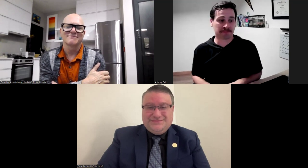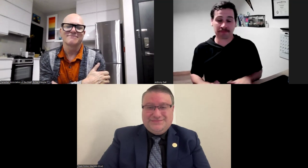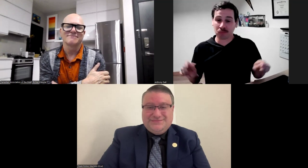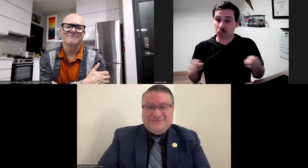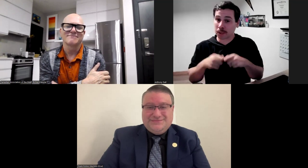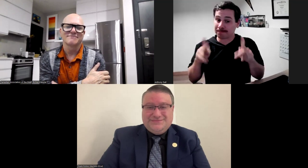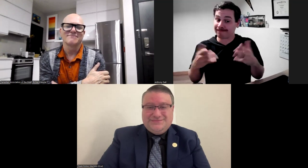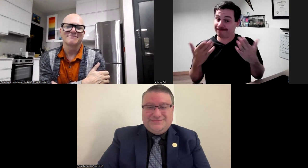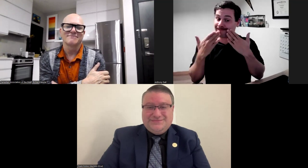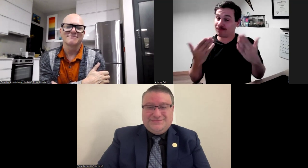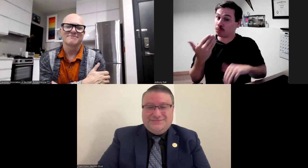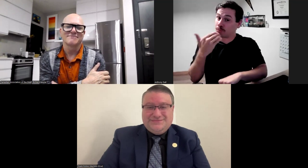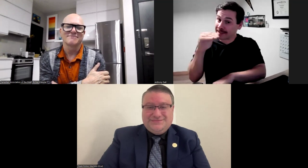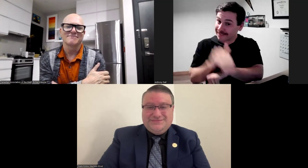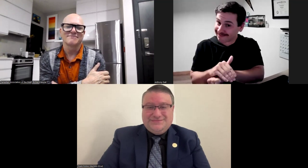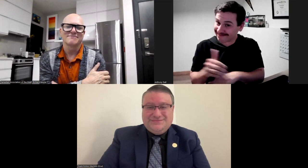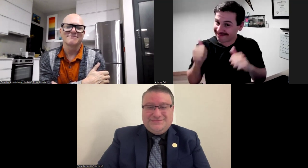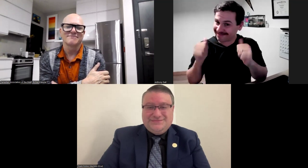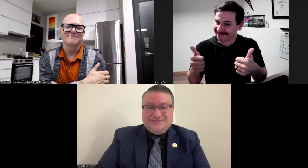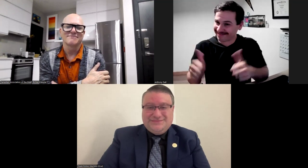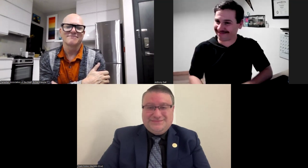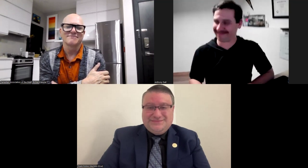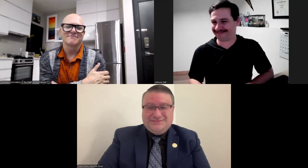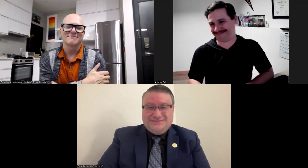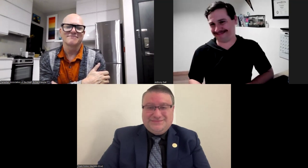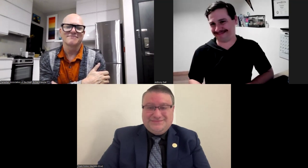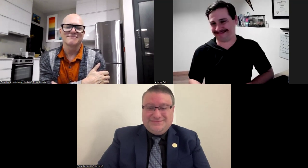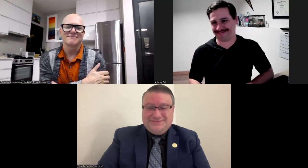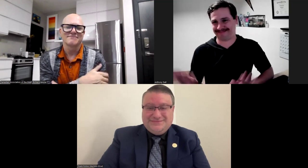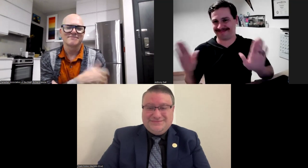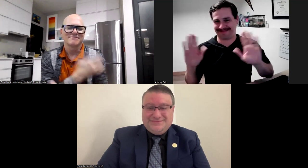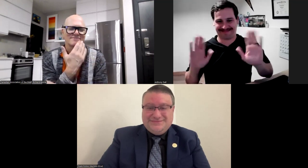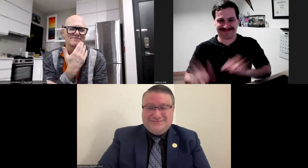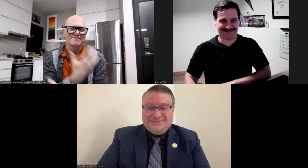globally as well. So finally, thank you very much and have a great night.